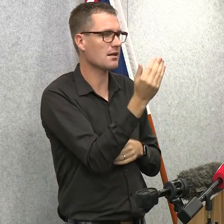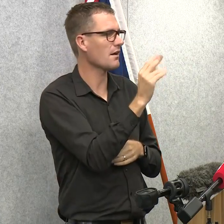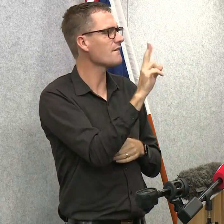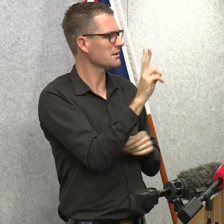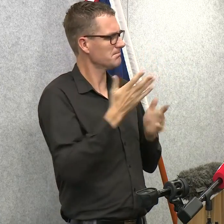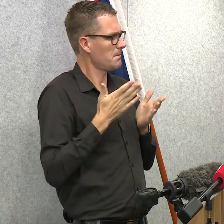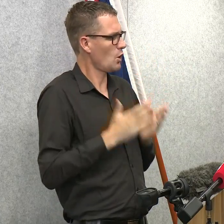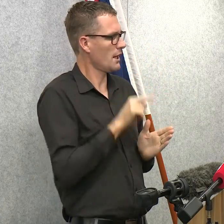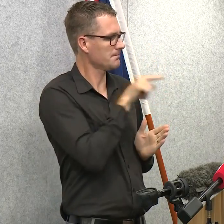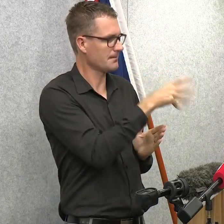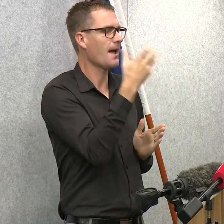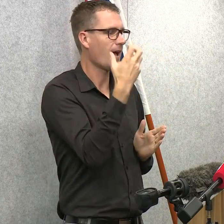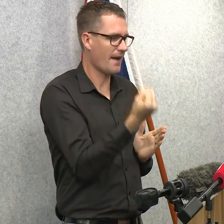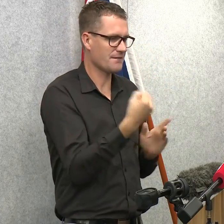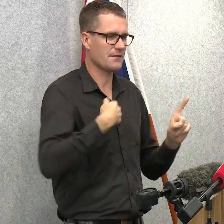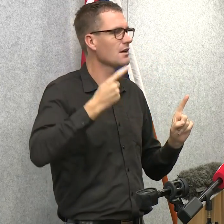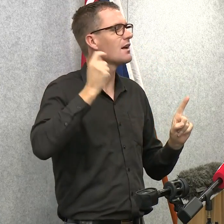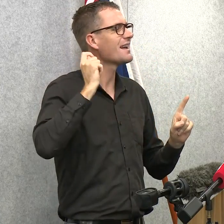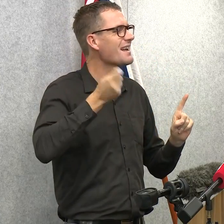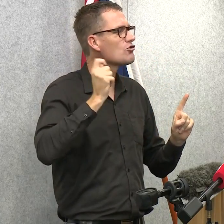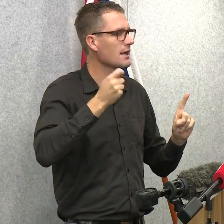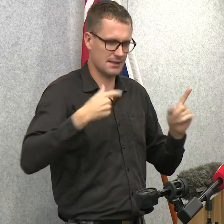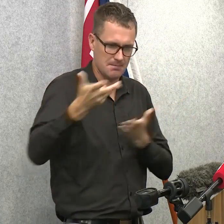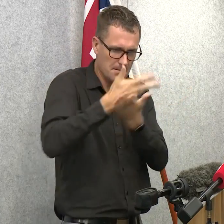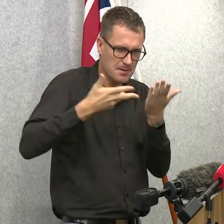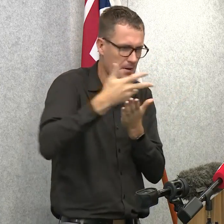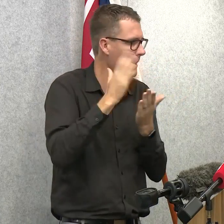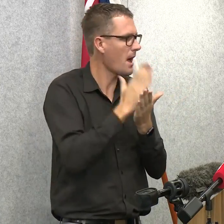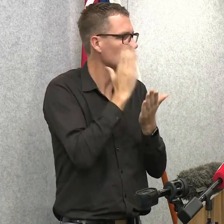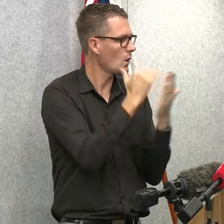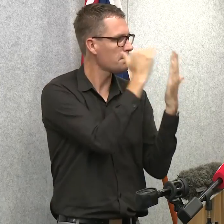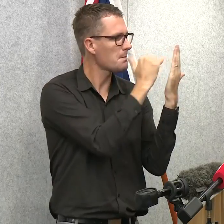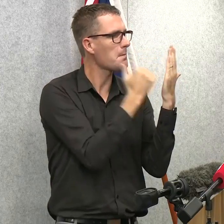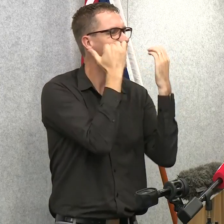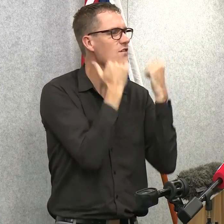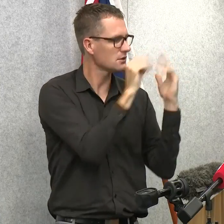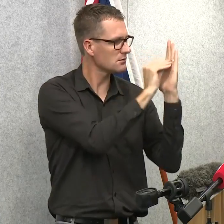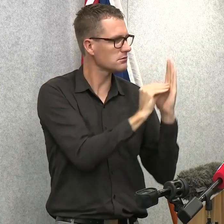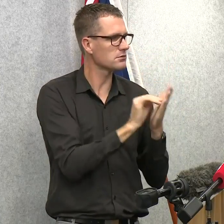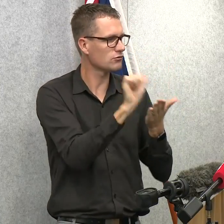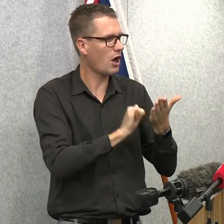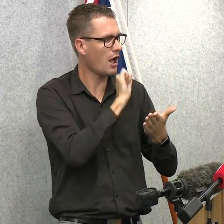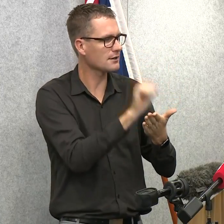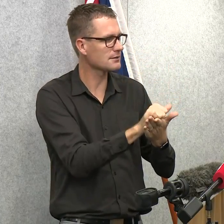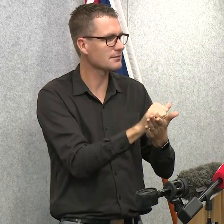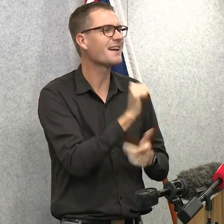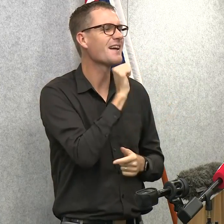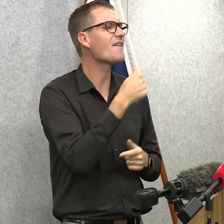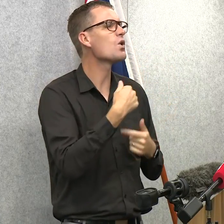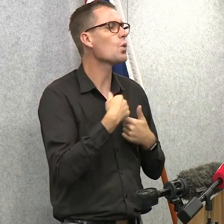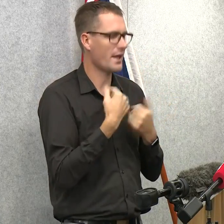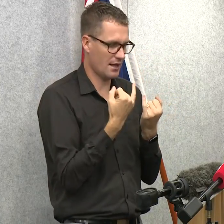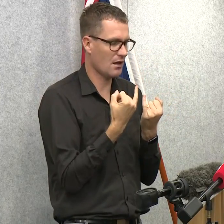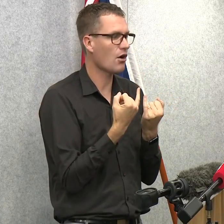taking place very close to where you are now. And of course, if we get that wrong, that